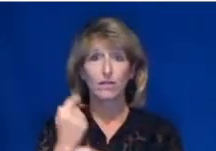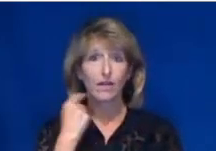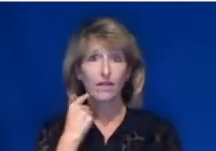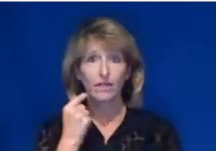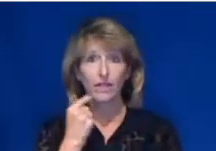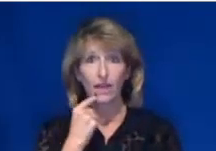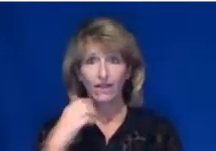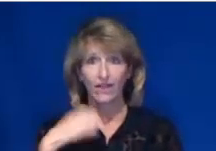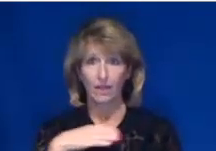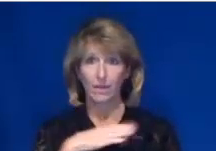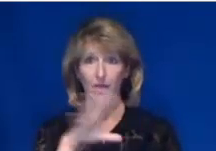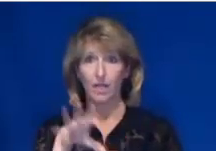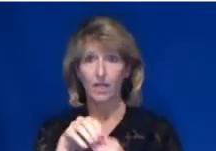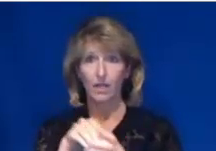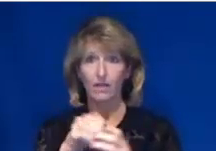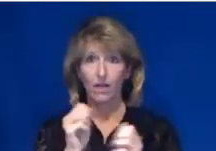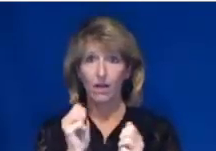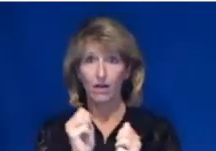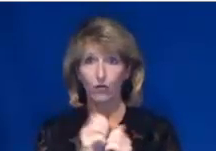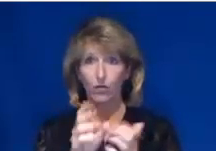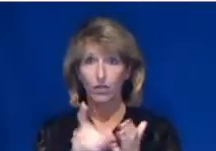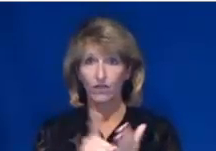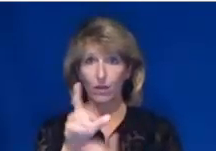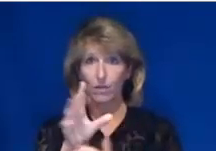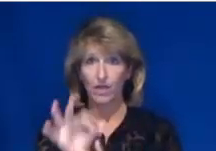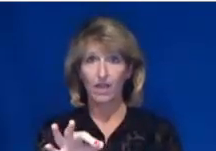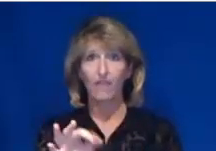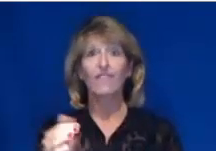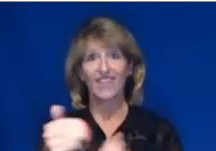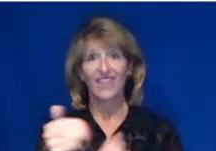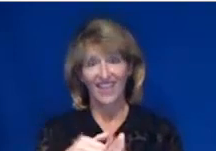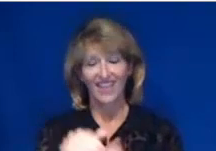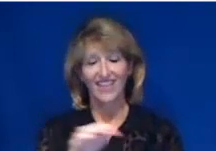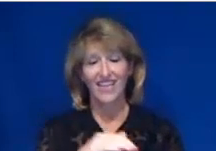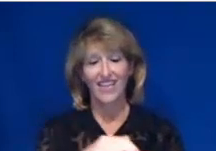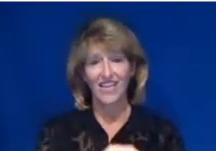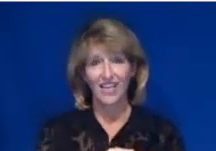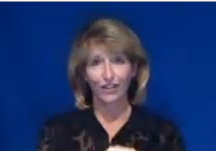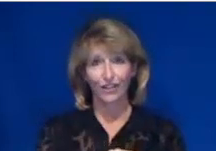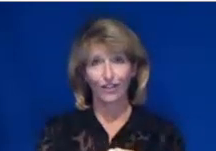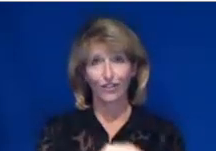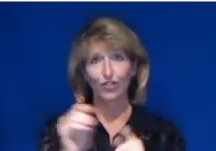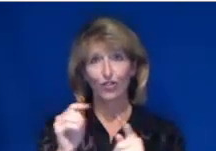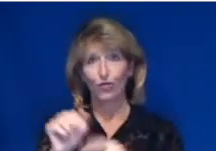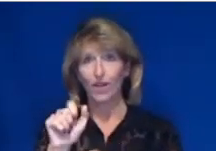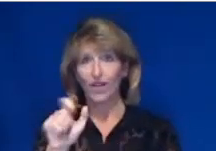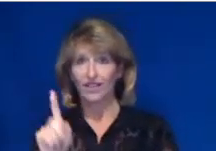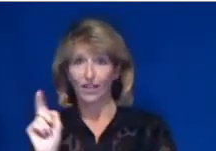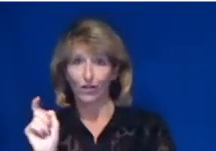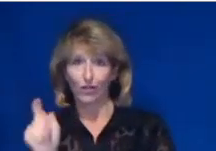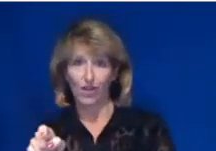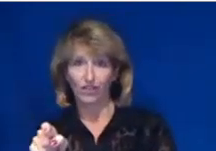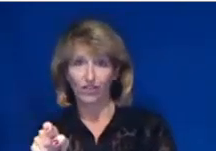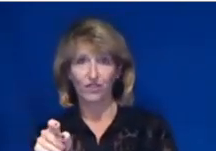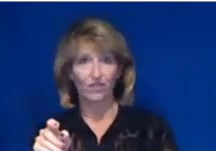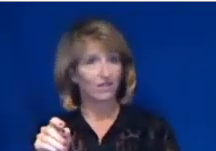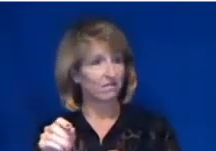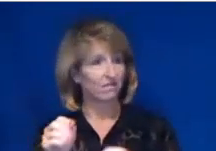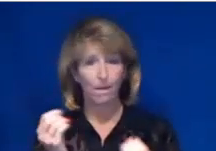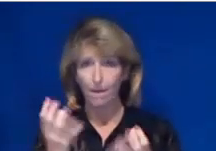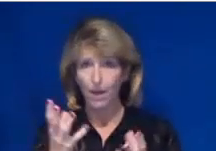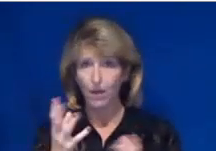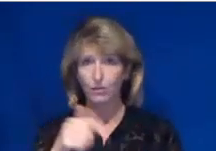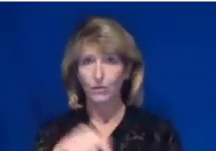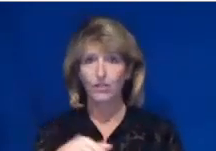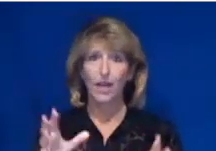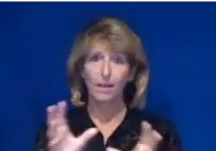translation committee made up of 3 deaf staff counselors who got together to take a look at the English version of the test and translate it